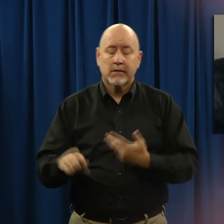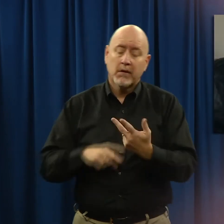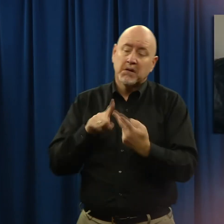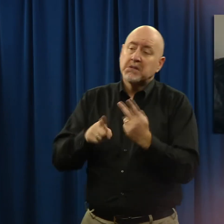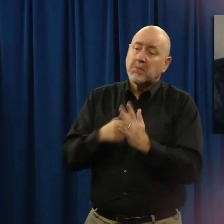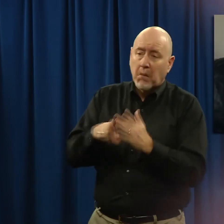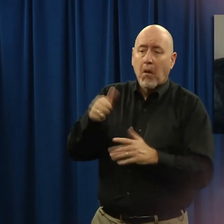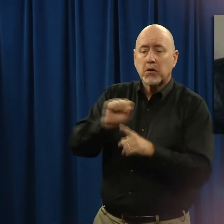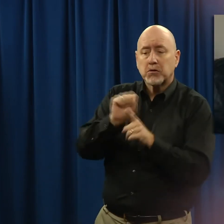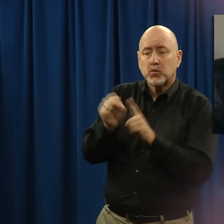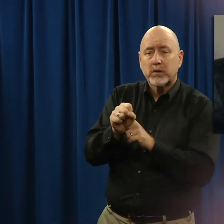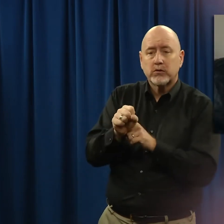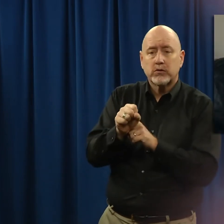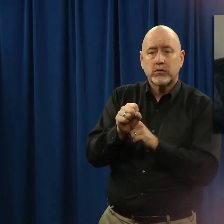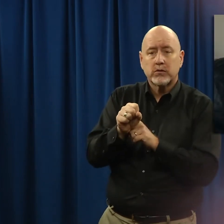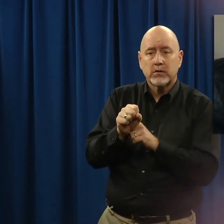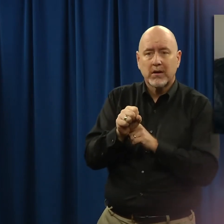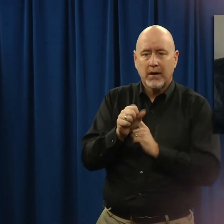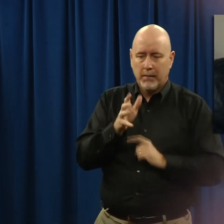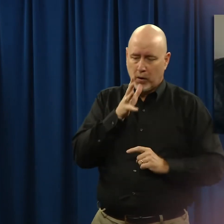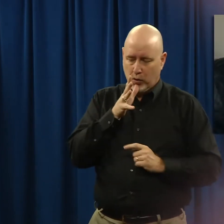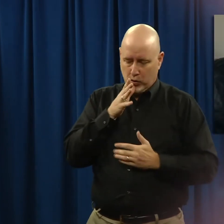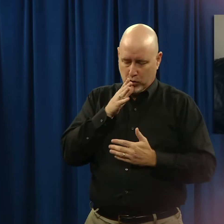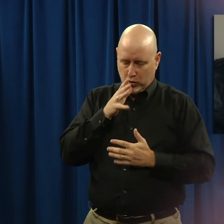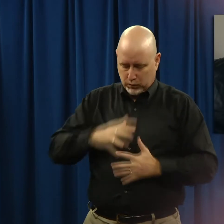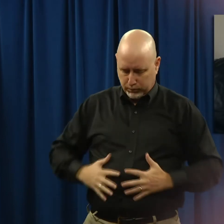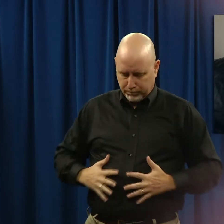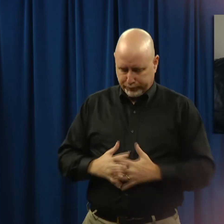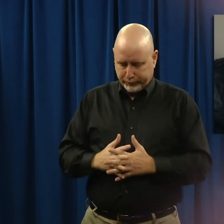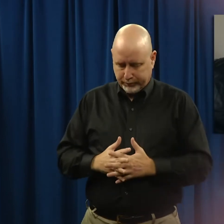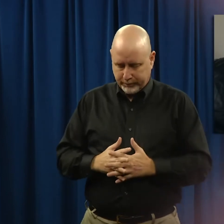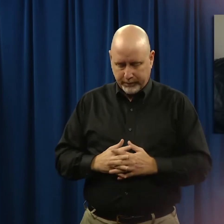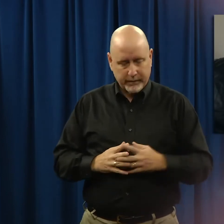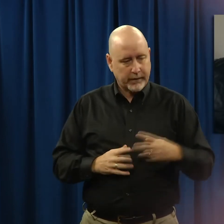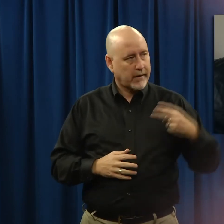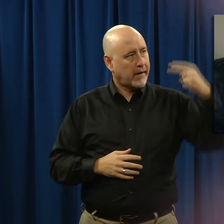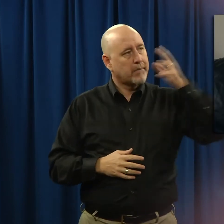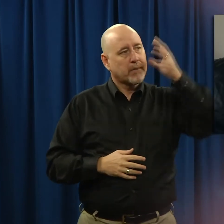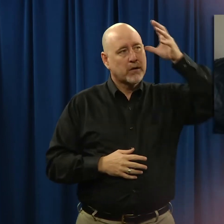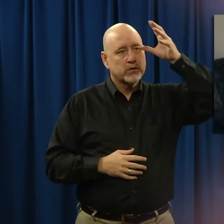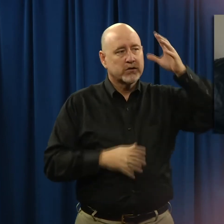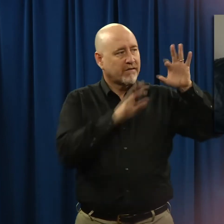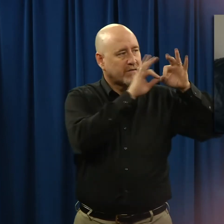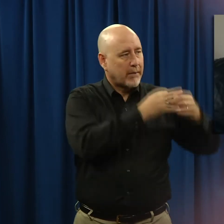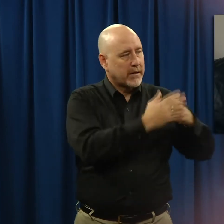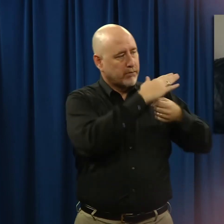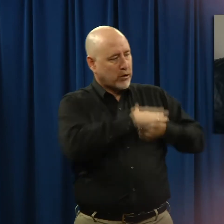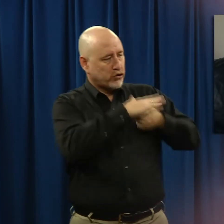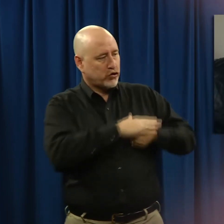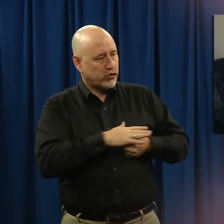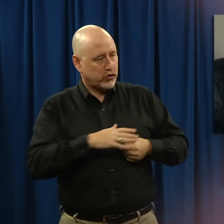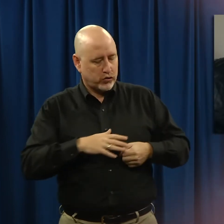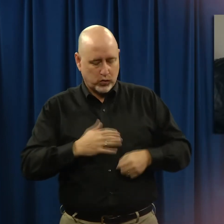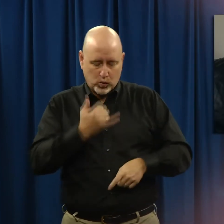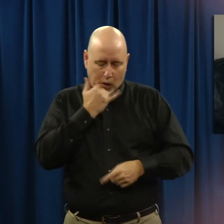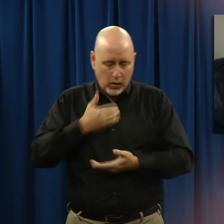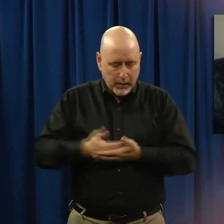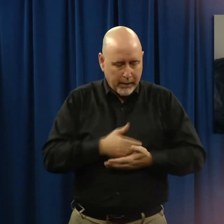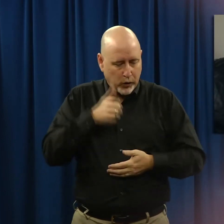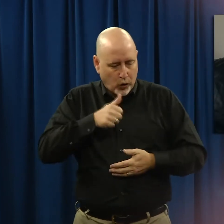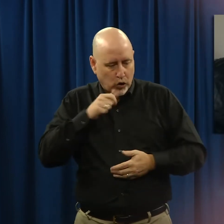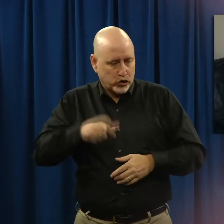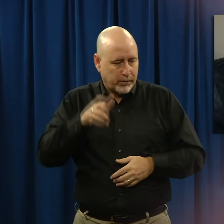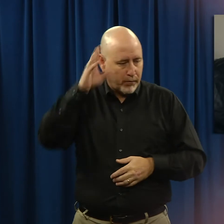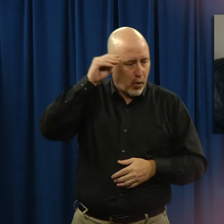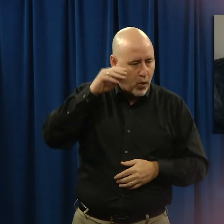instances, pressure comes from a woman's family because of the gender of the child. Whatever the reason, the outcome is the same.